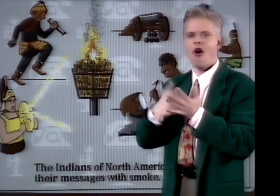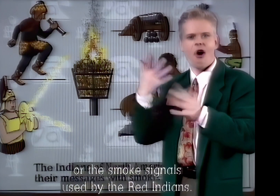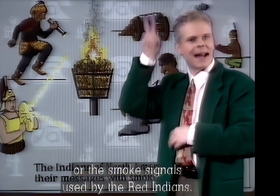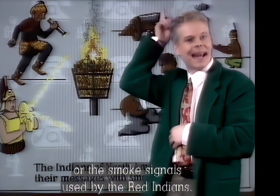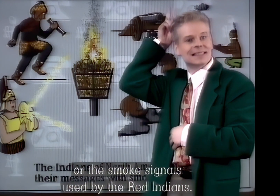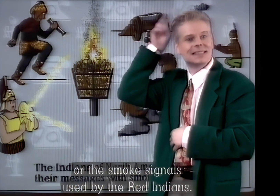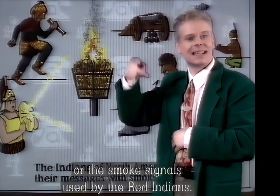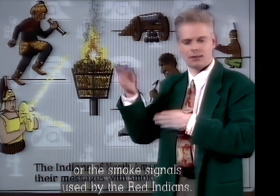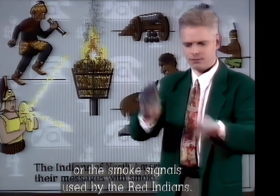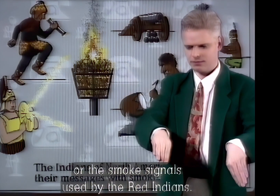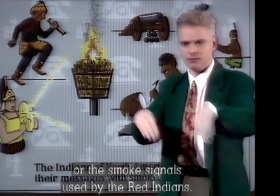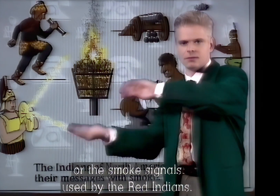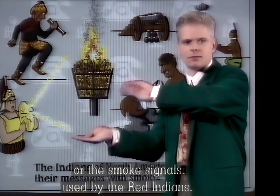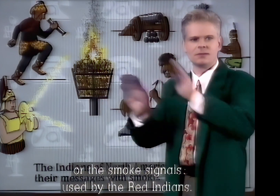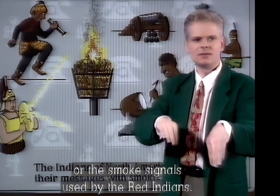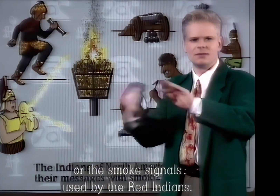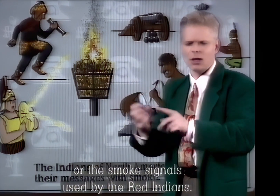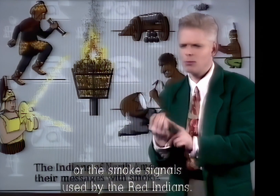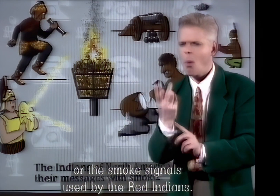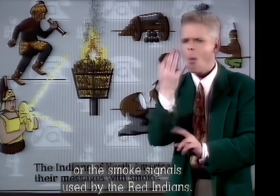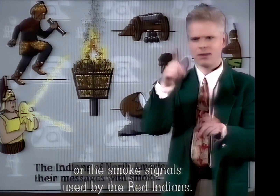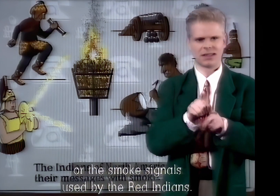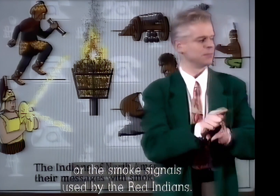or the smoke signals used by the Red Indians.